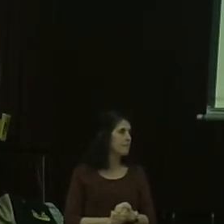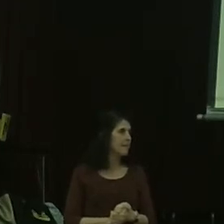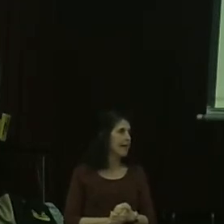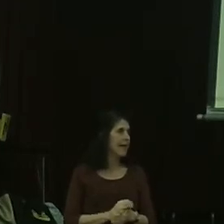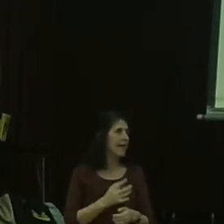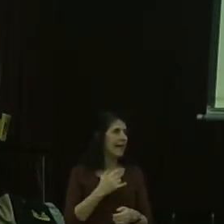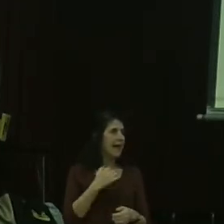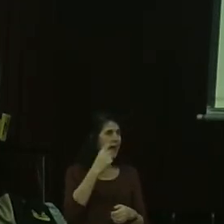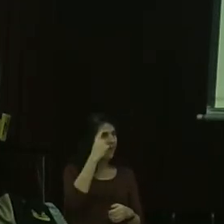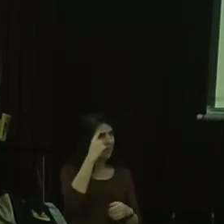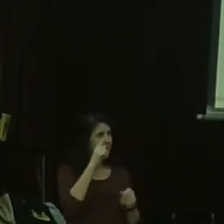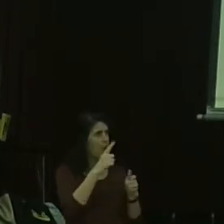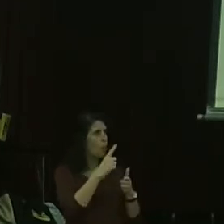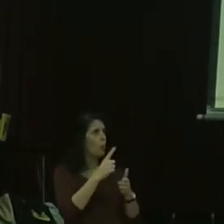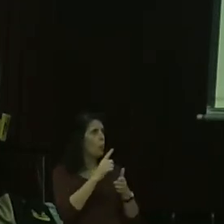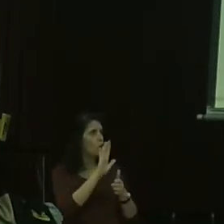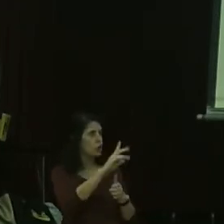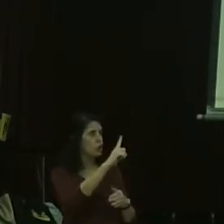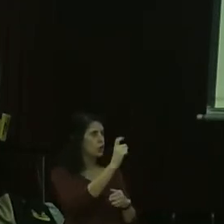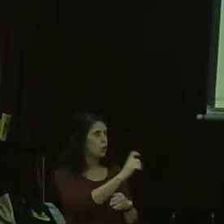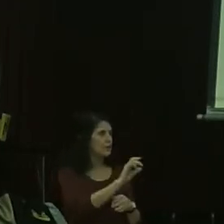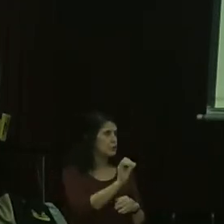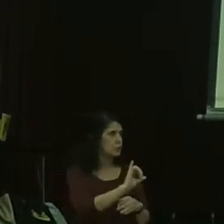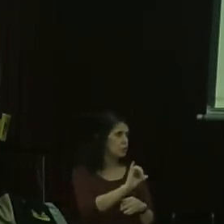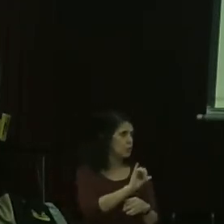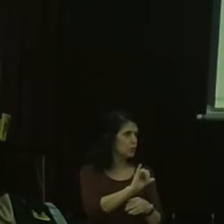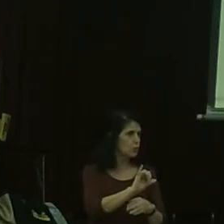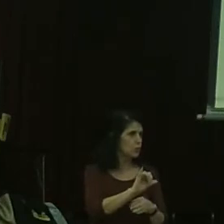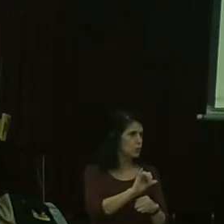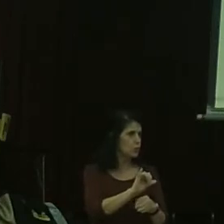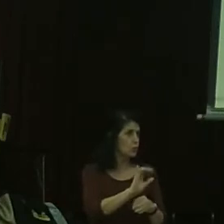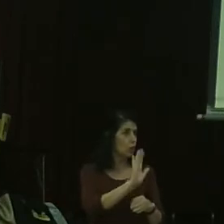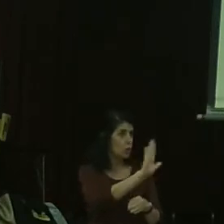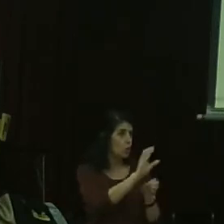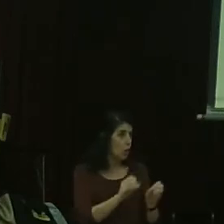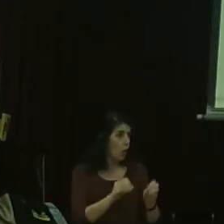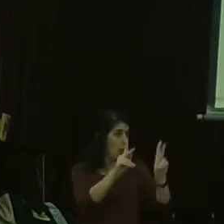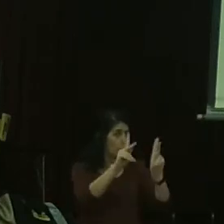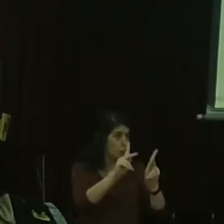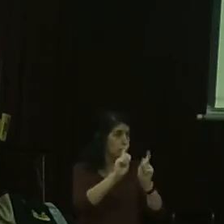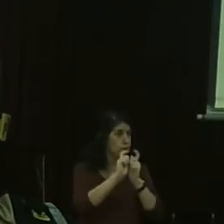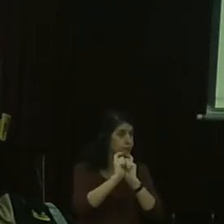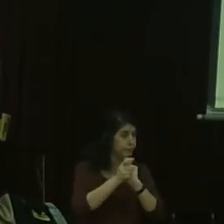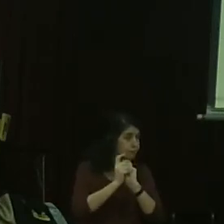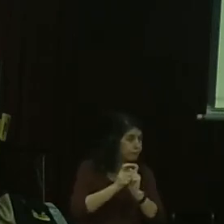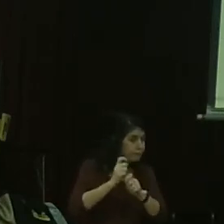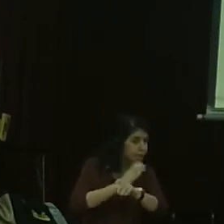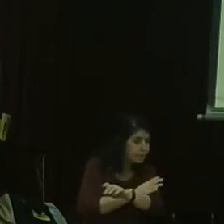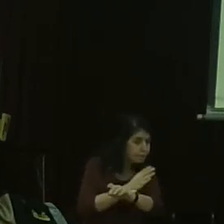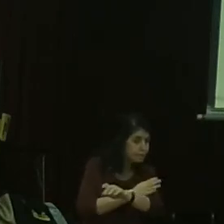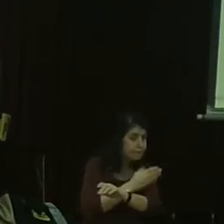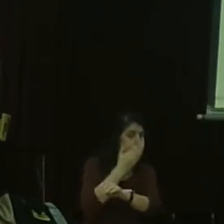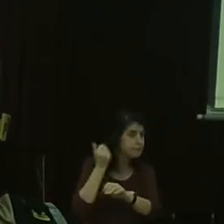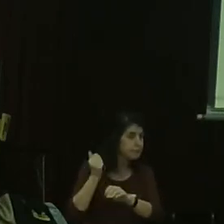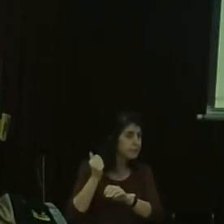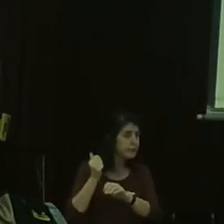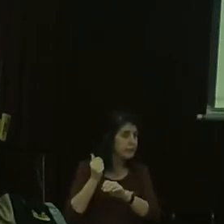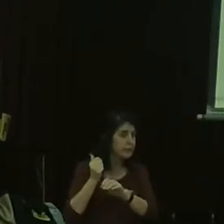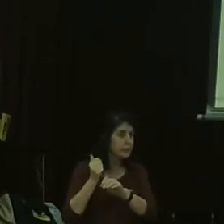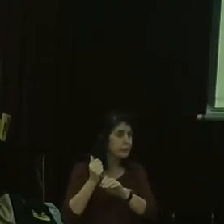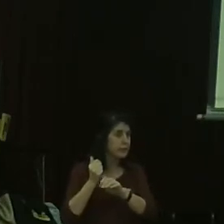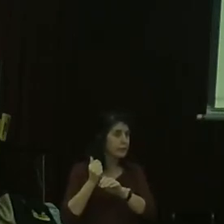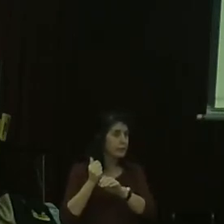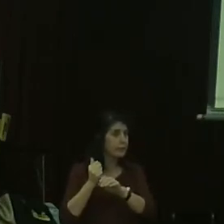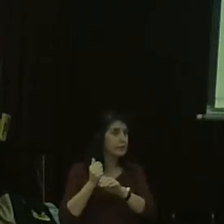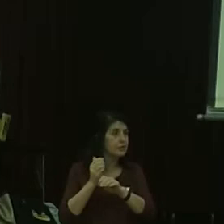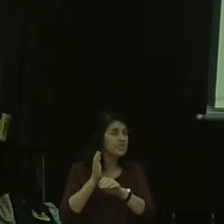I think that maybe what I heard in your question too, in terms of opportunities to make changes because of the maturity of the urban renewal district as the